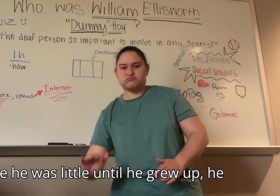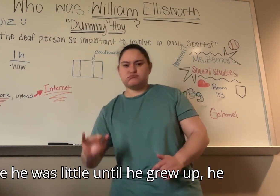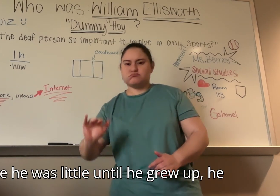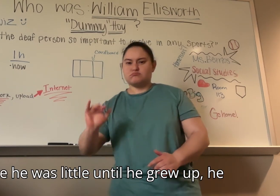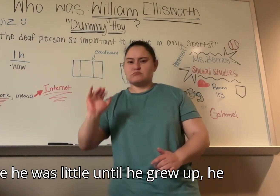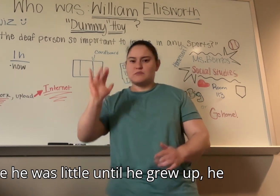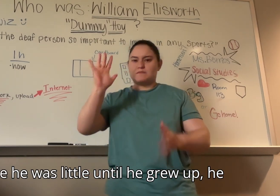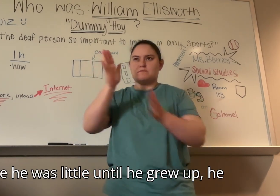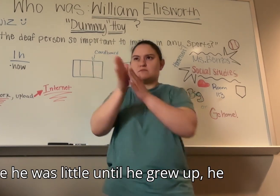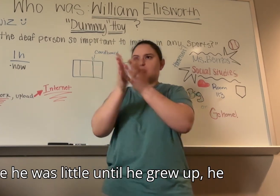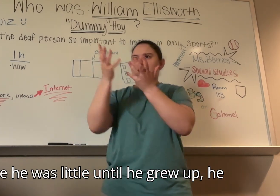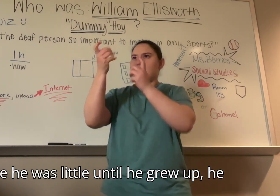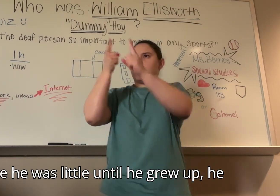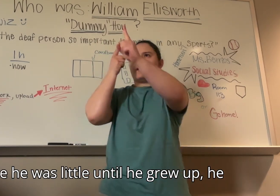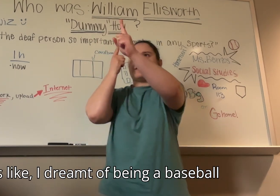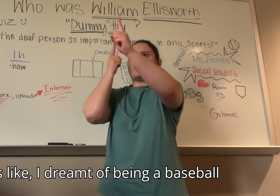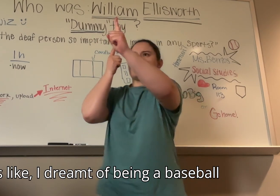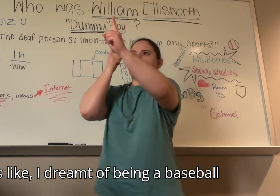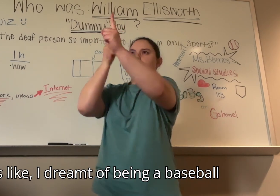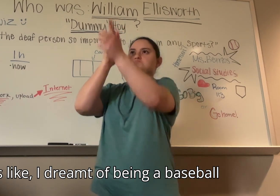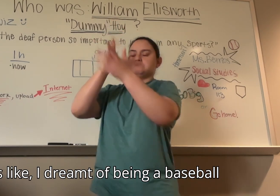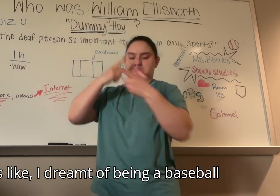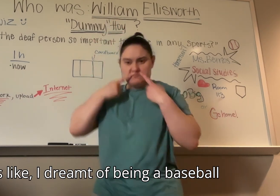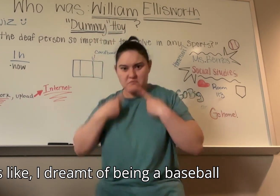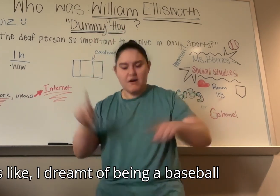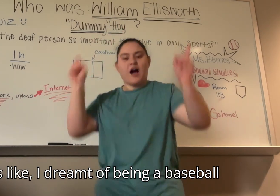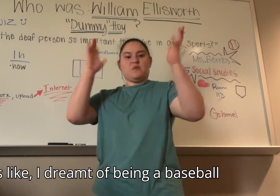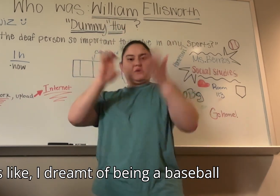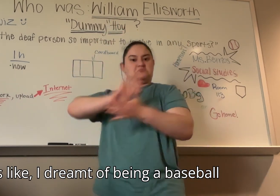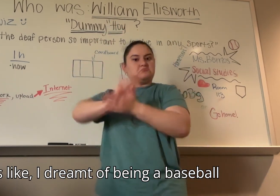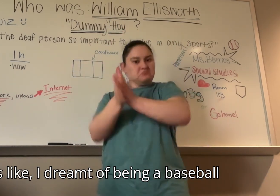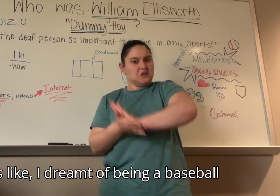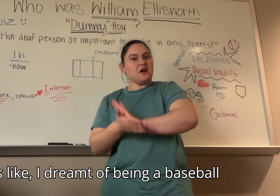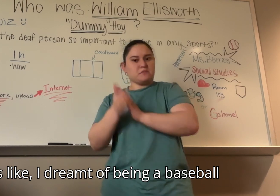he was little until he grew up, he was like, I dreamt of being a baseball player.